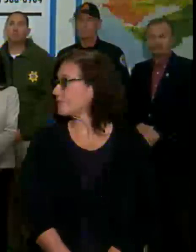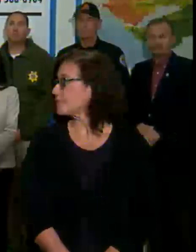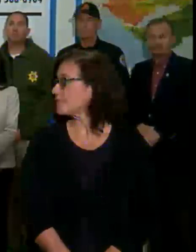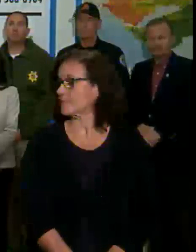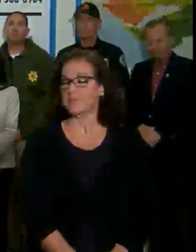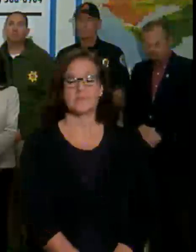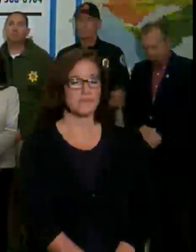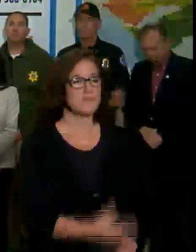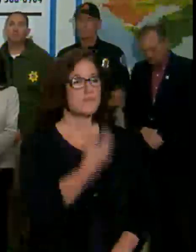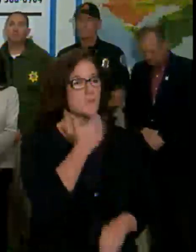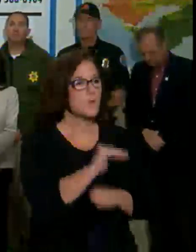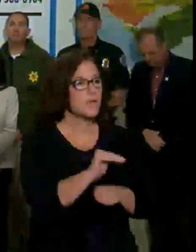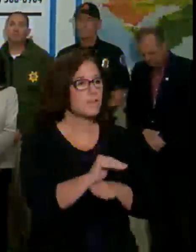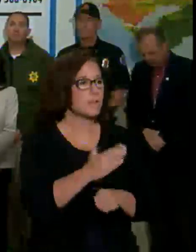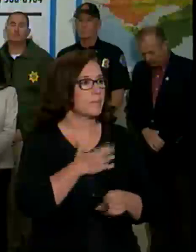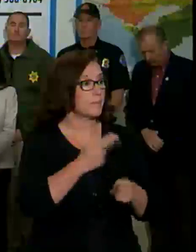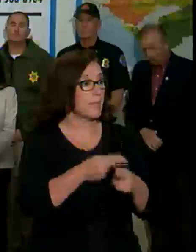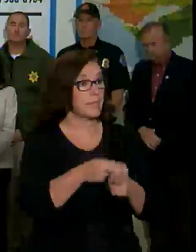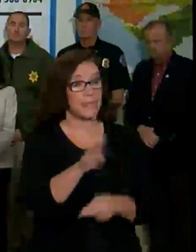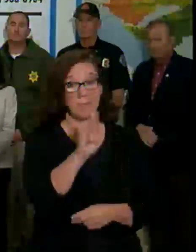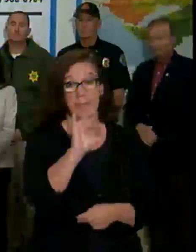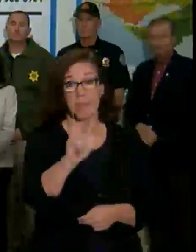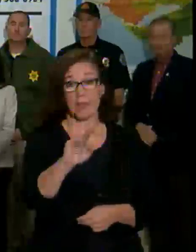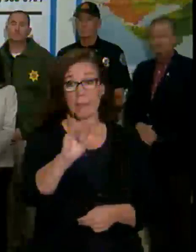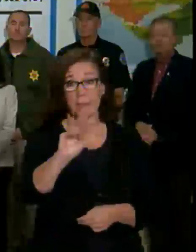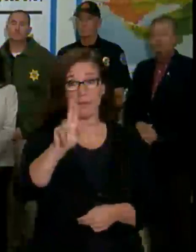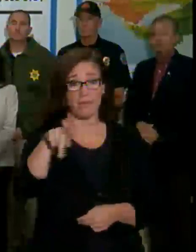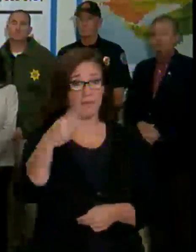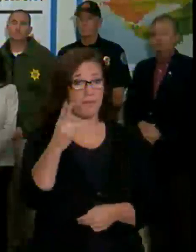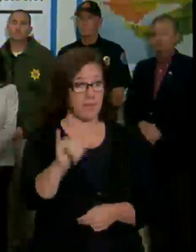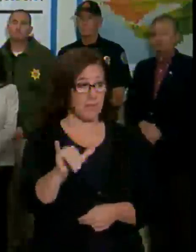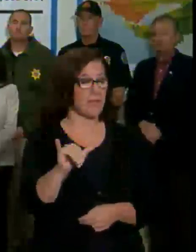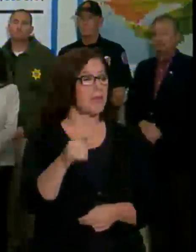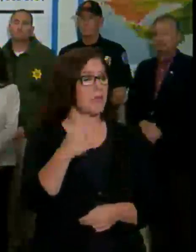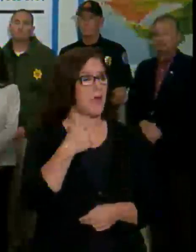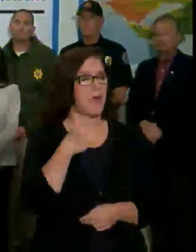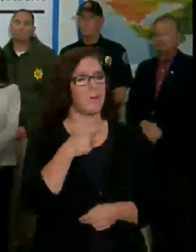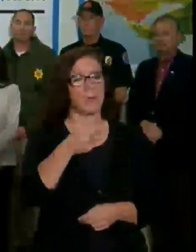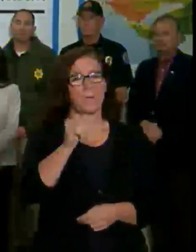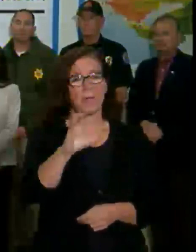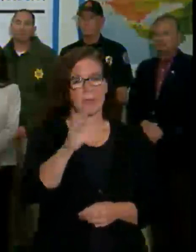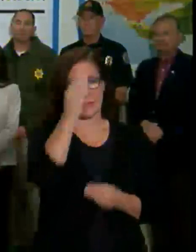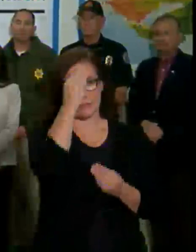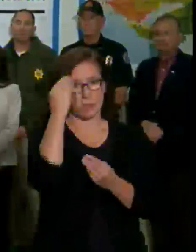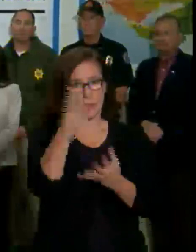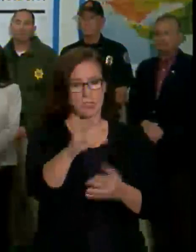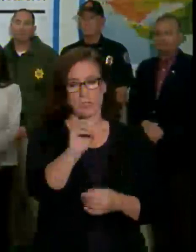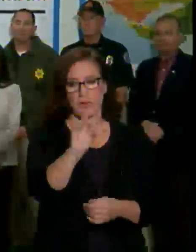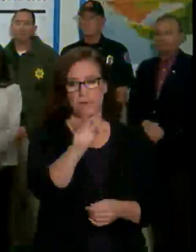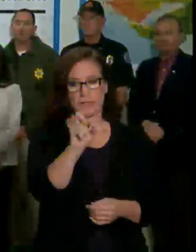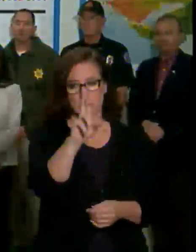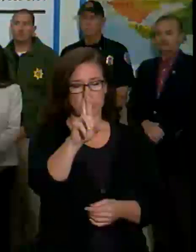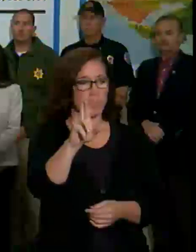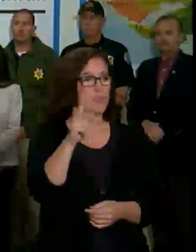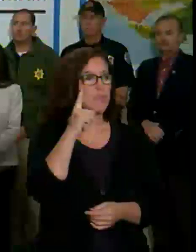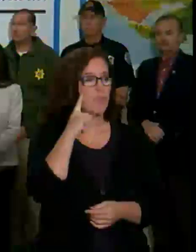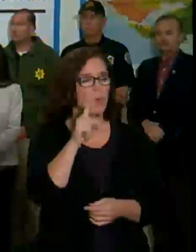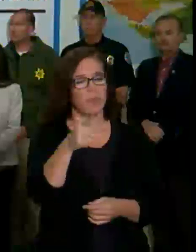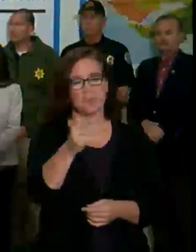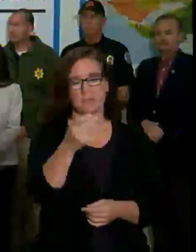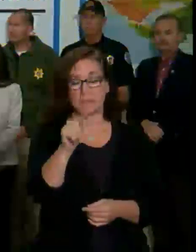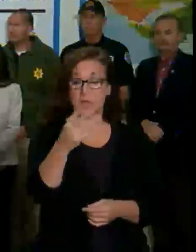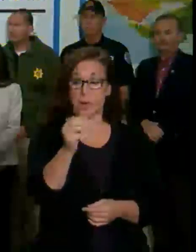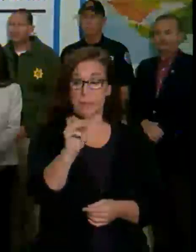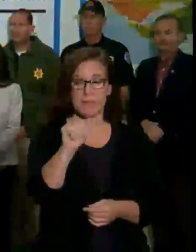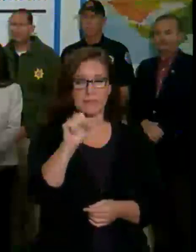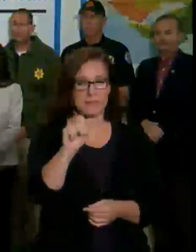Good evening. My name is Bill Murphy, Public Information Officer on the Thomas Fire. This is our evening update for December 12th.